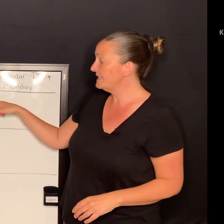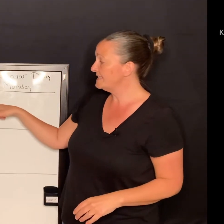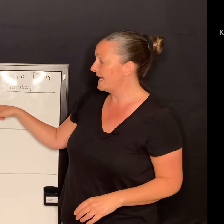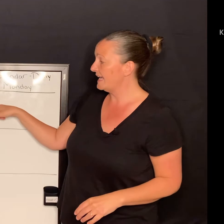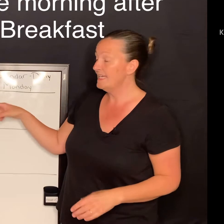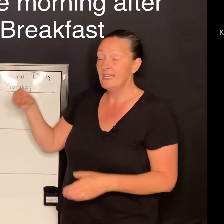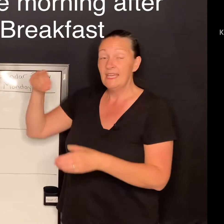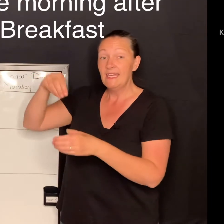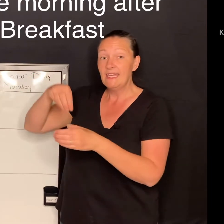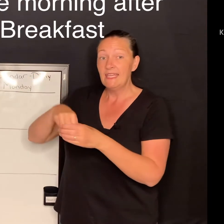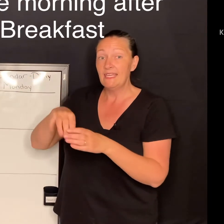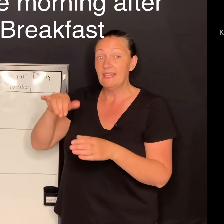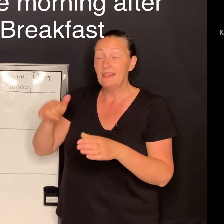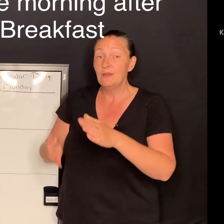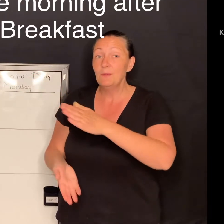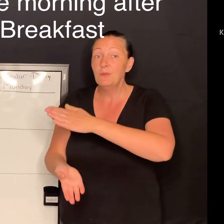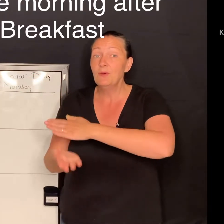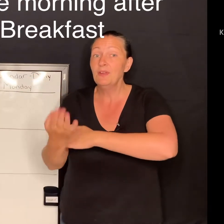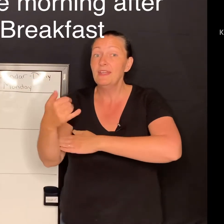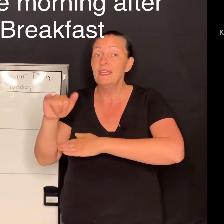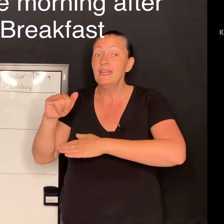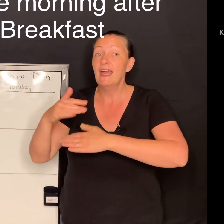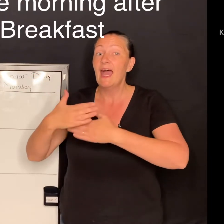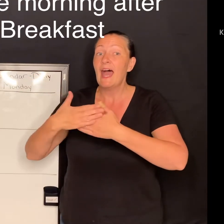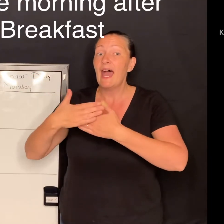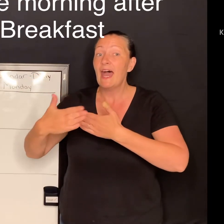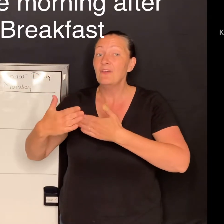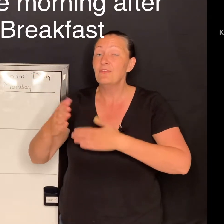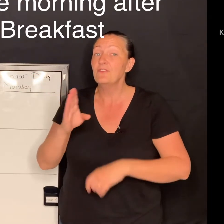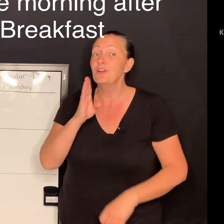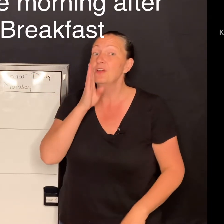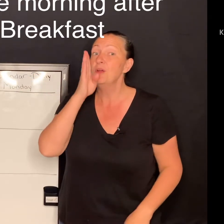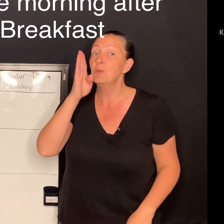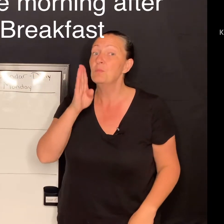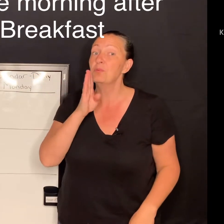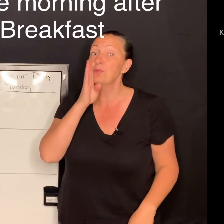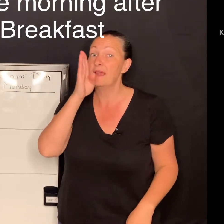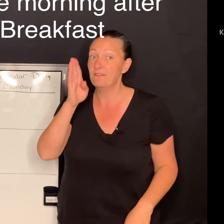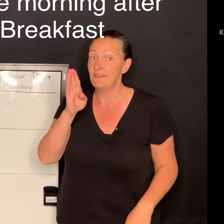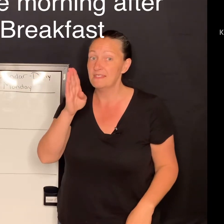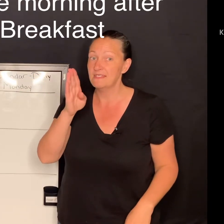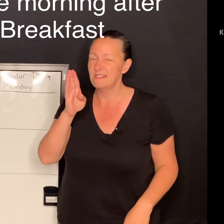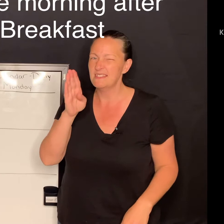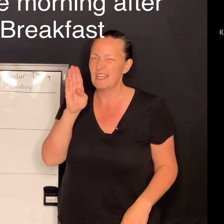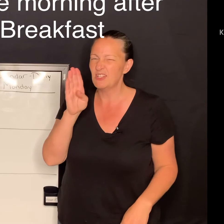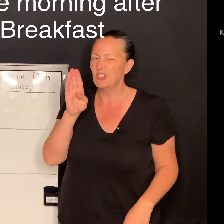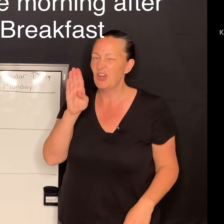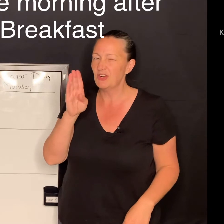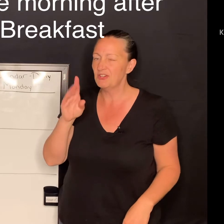say in the morning after breakfast, because that's our concrete